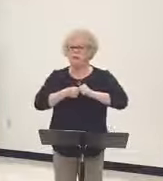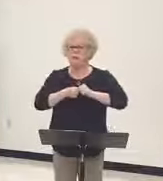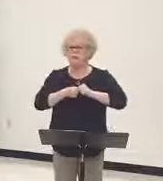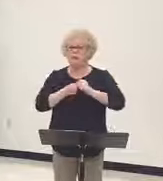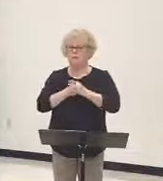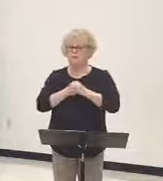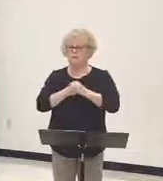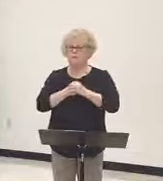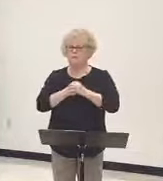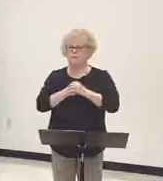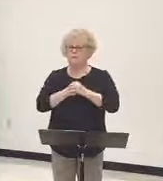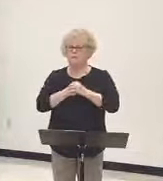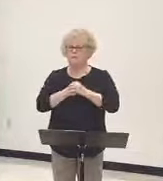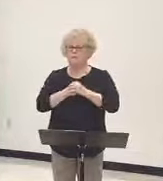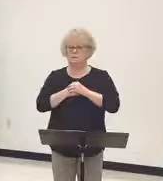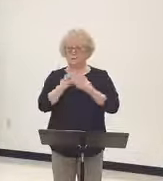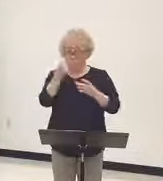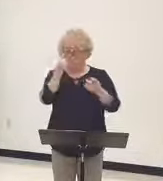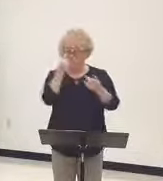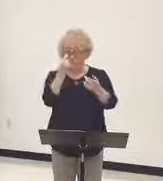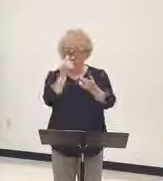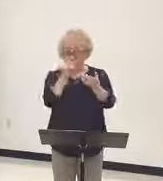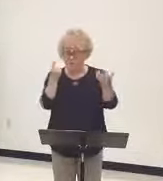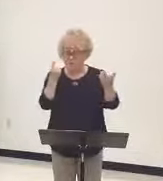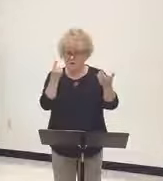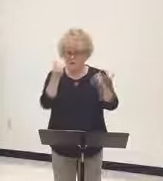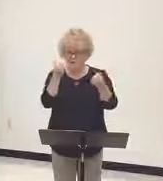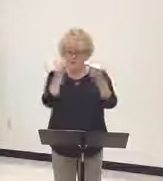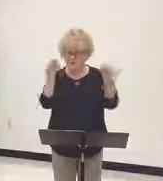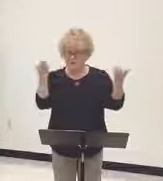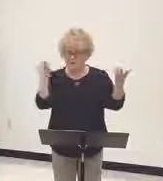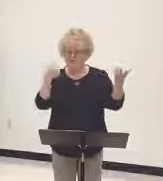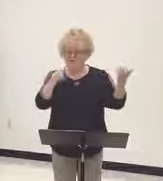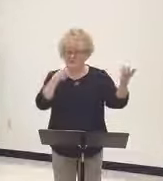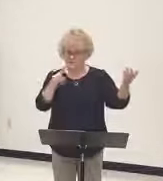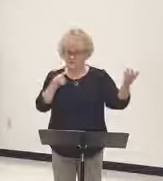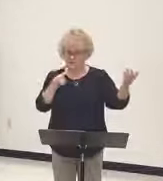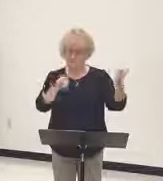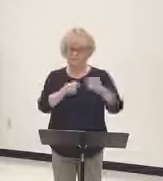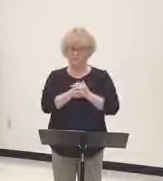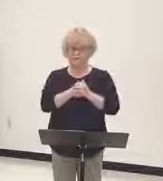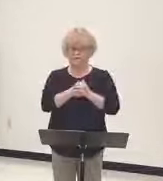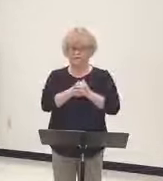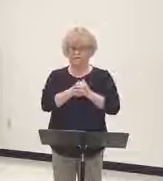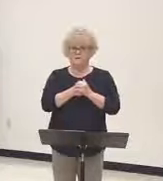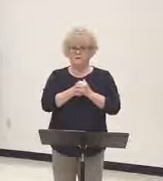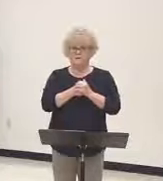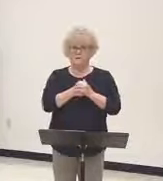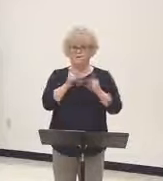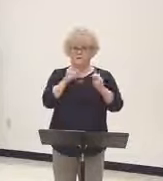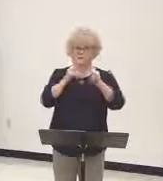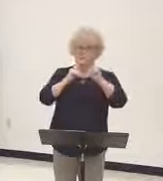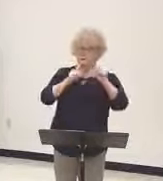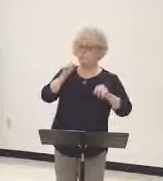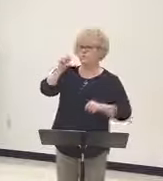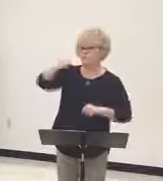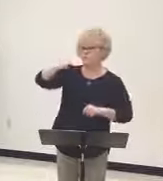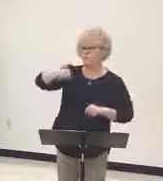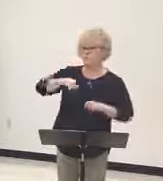teeth. Do you understand all these things?" They answered,